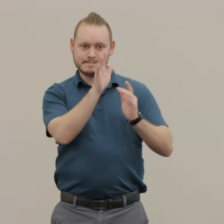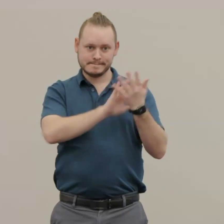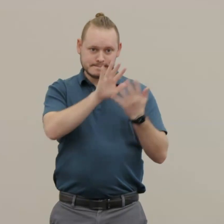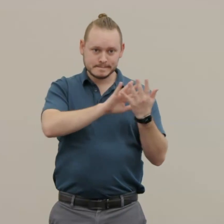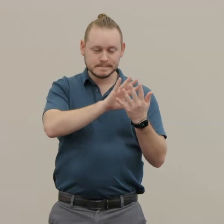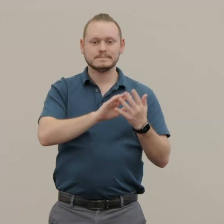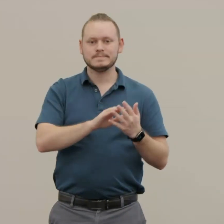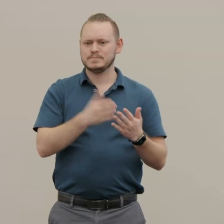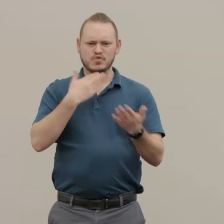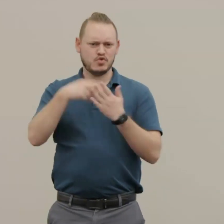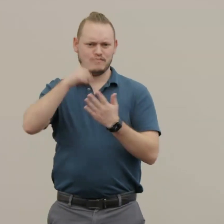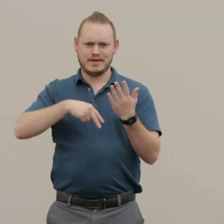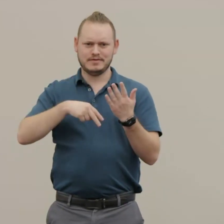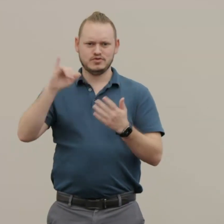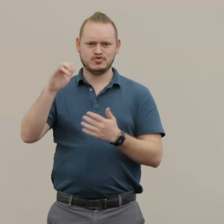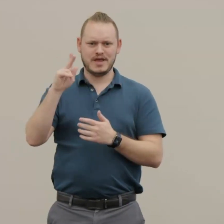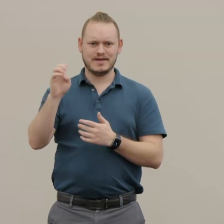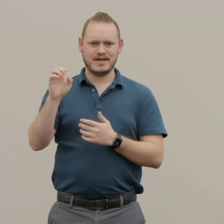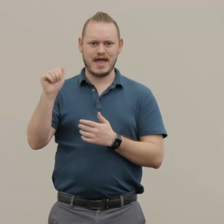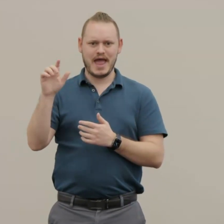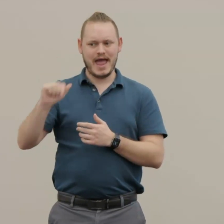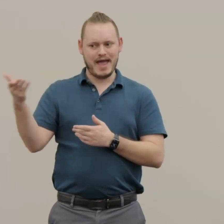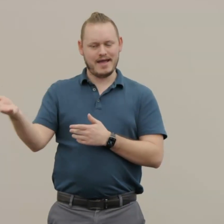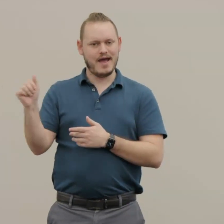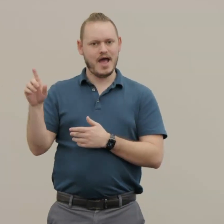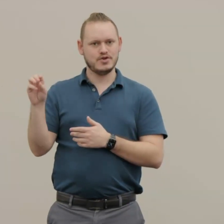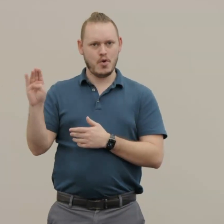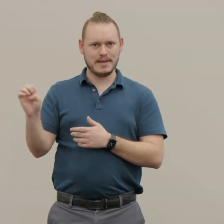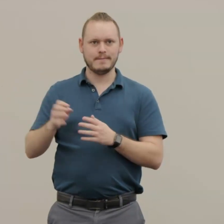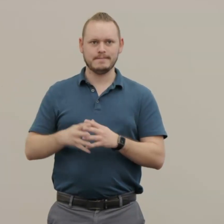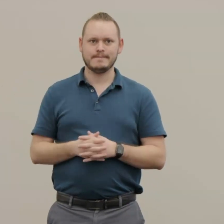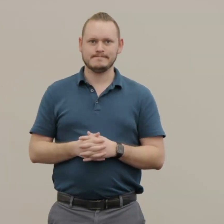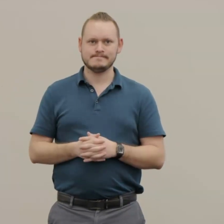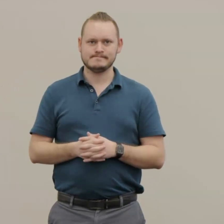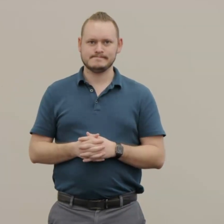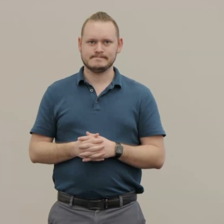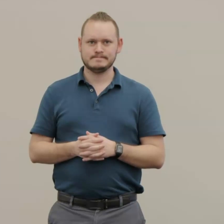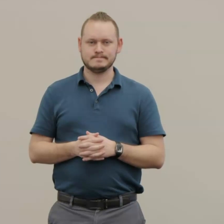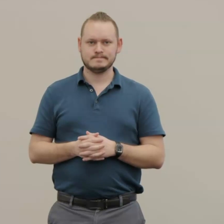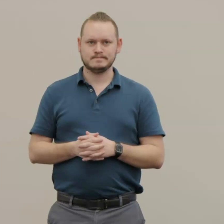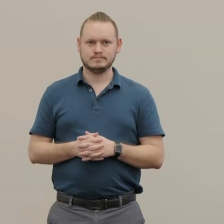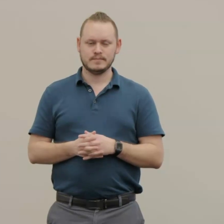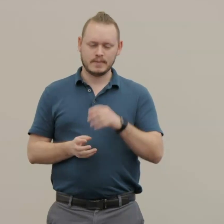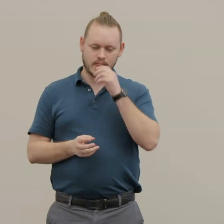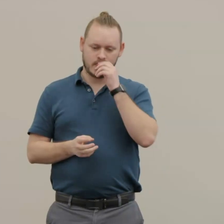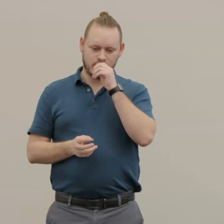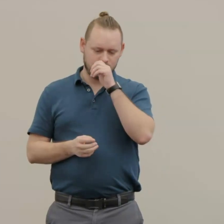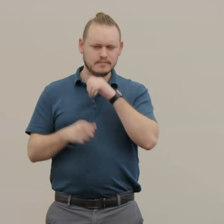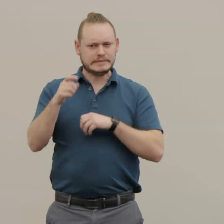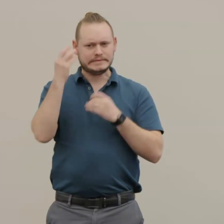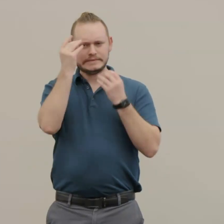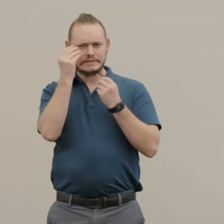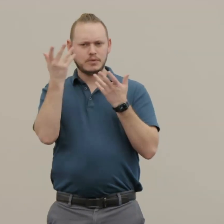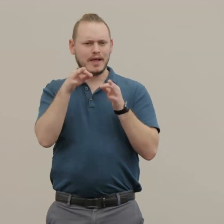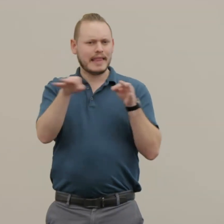read from Jake at Adobe. And you do have to take into consideration what language are